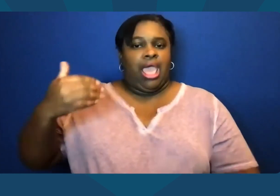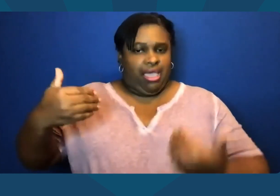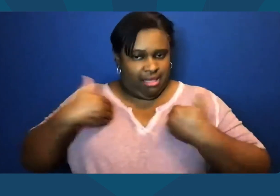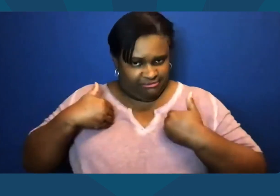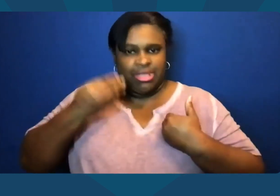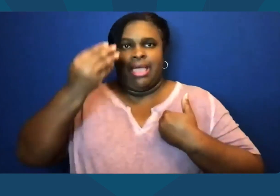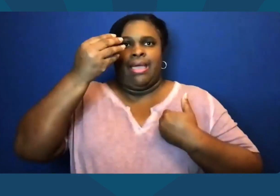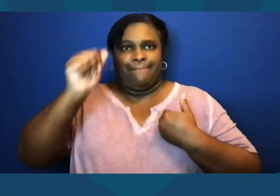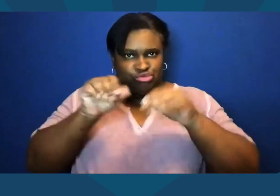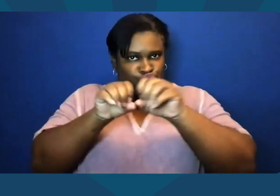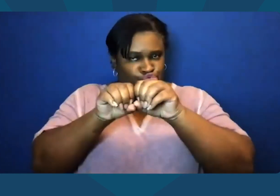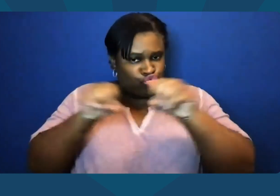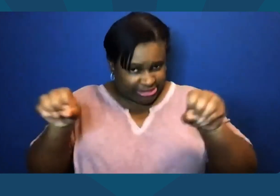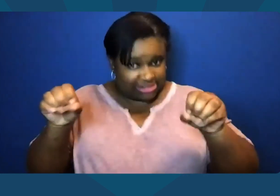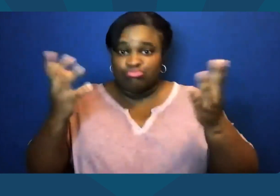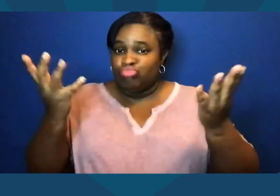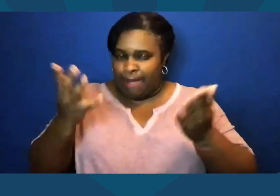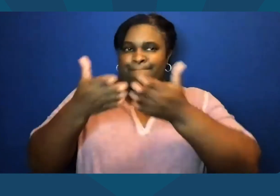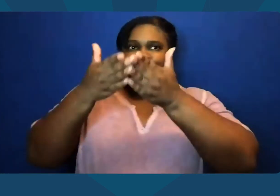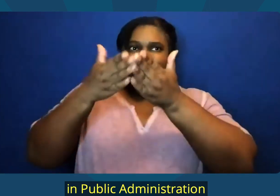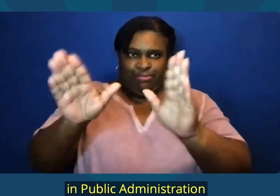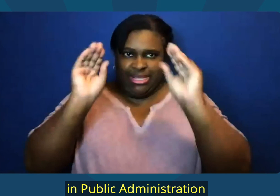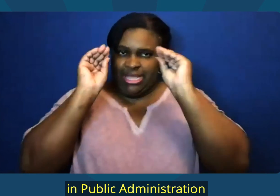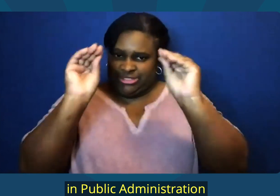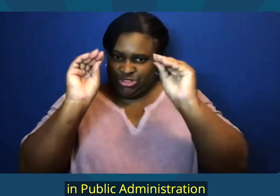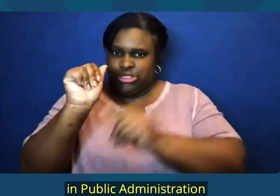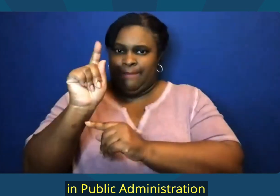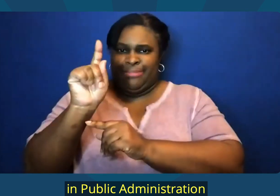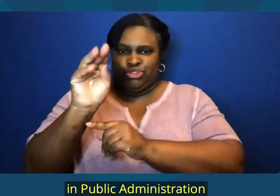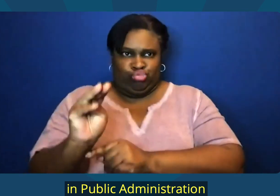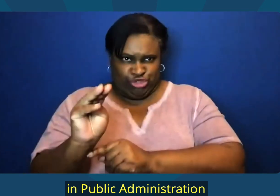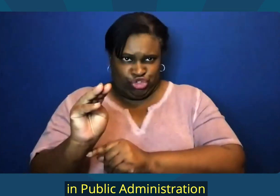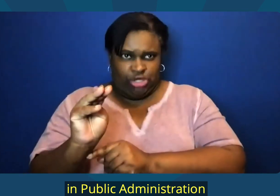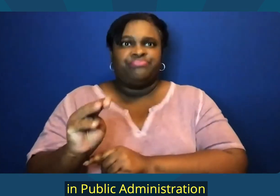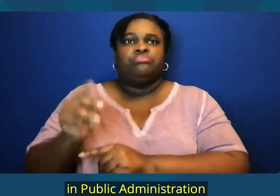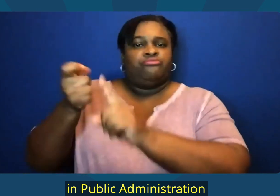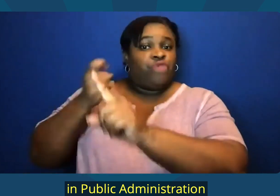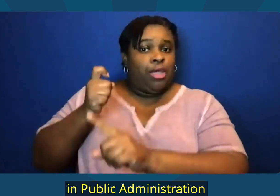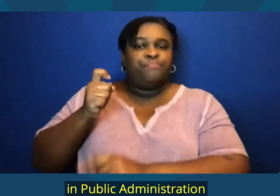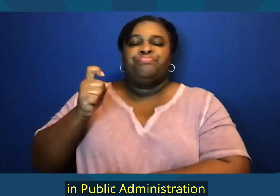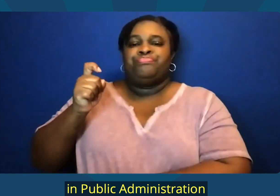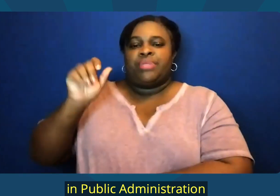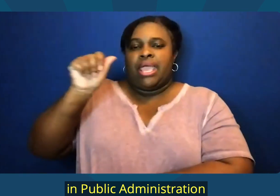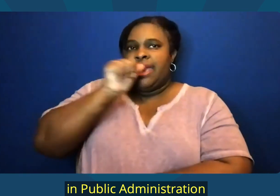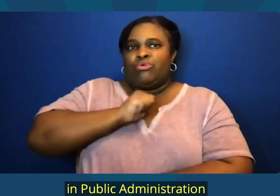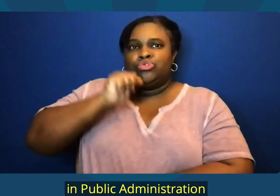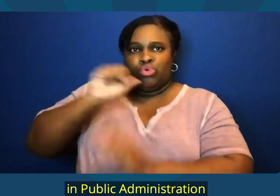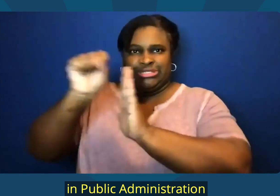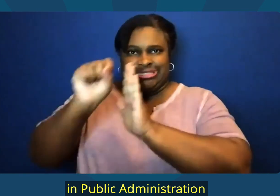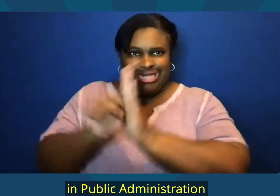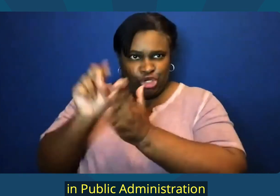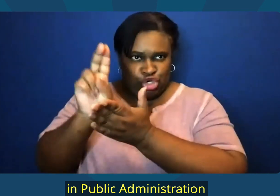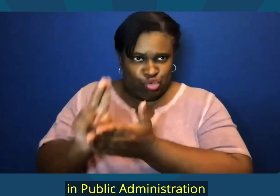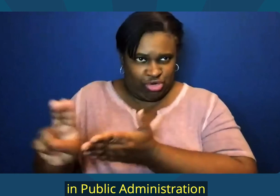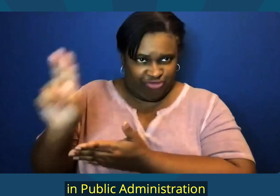Jennifergermain holds a master's degree in public administration from Arizona State